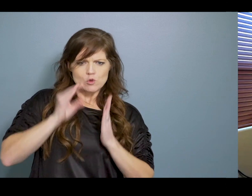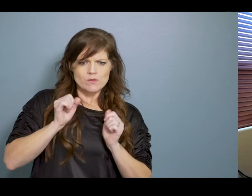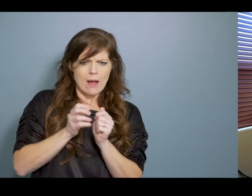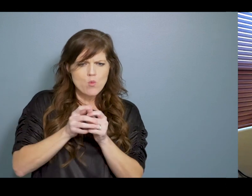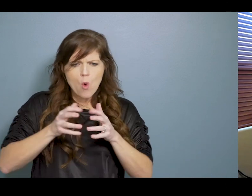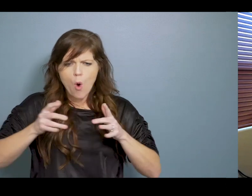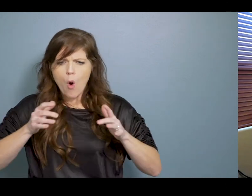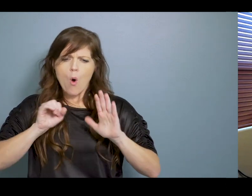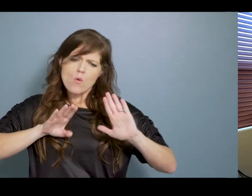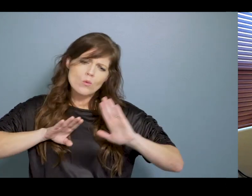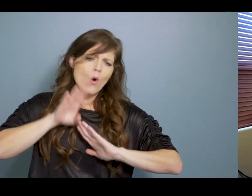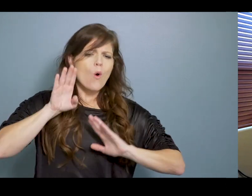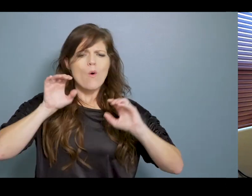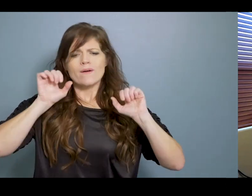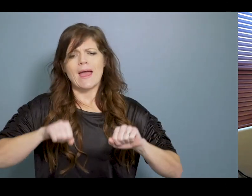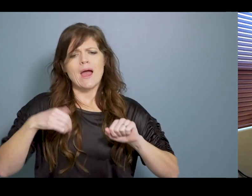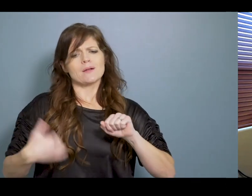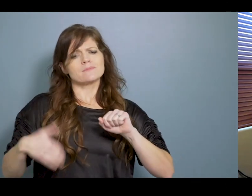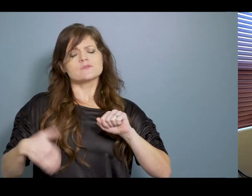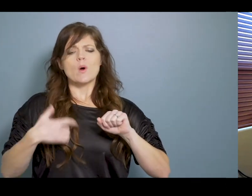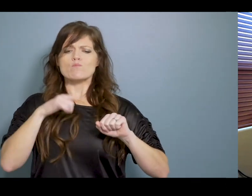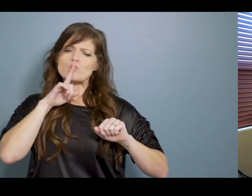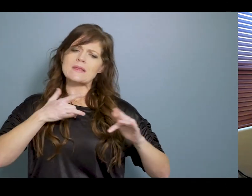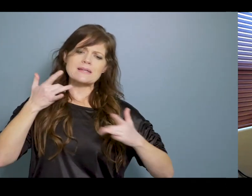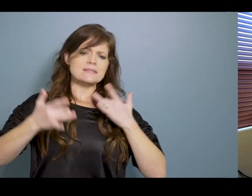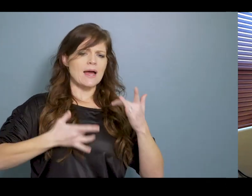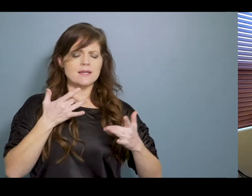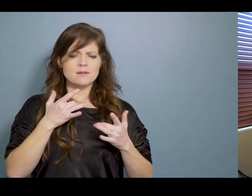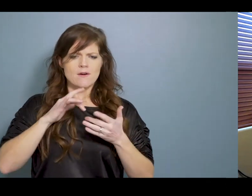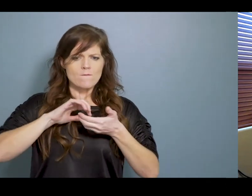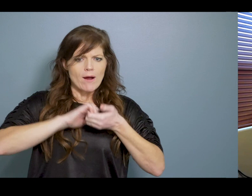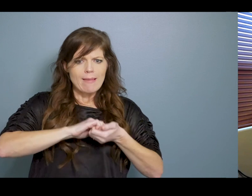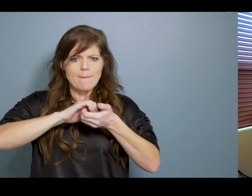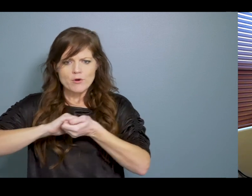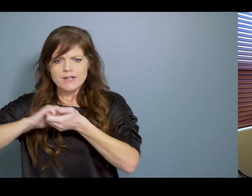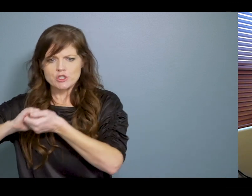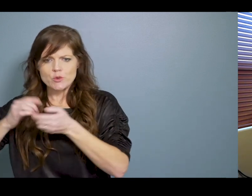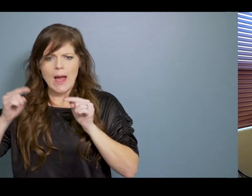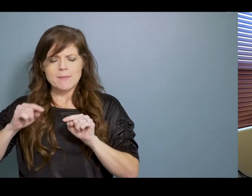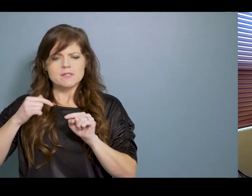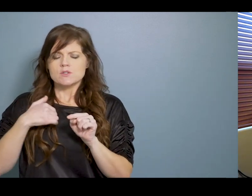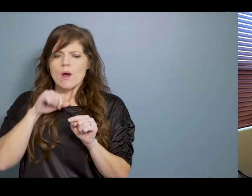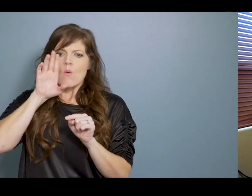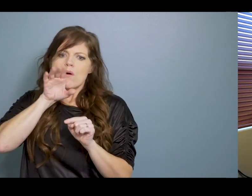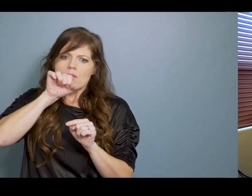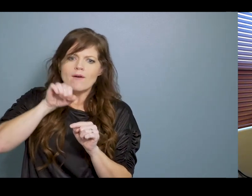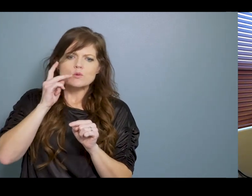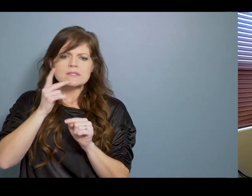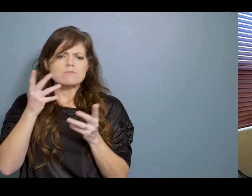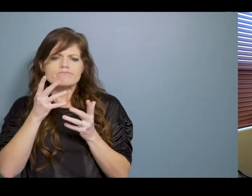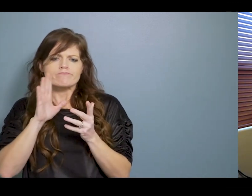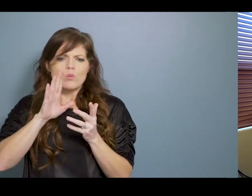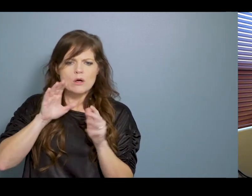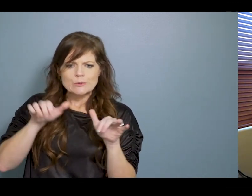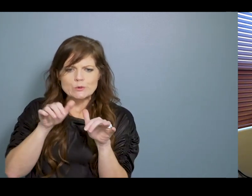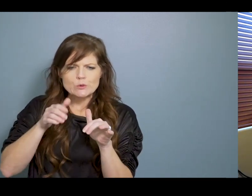just super excited about being able to collaborate with the leaders to figure out what direction we're going to go, what initiatives we need to do, and what we